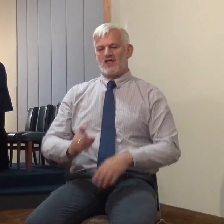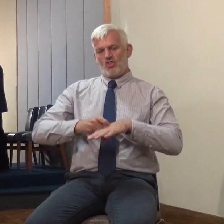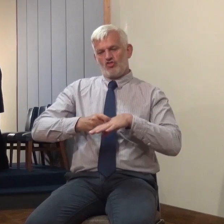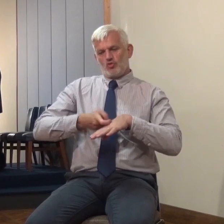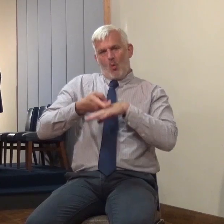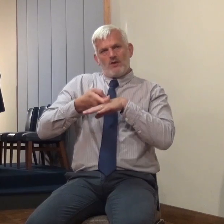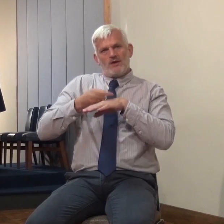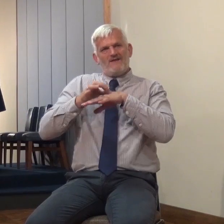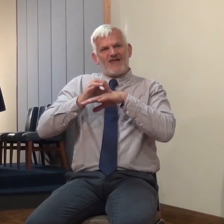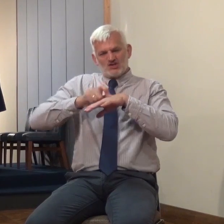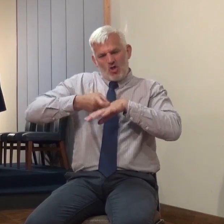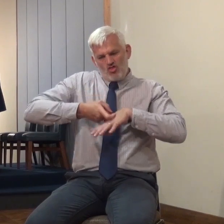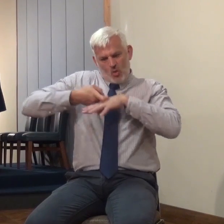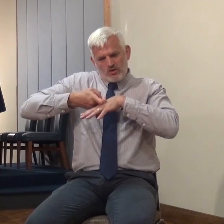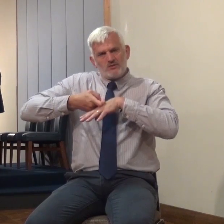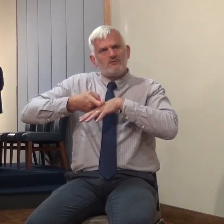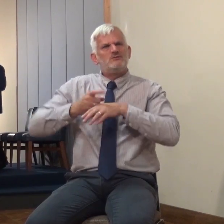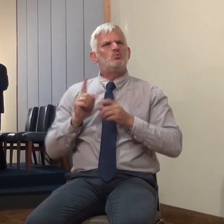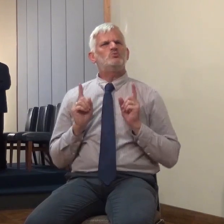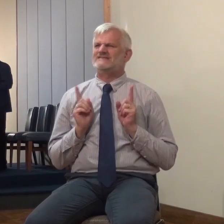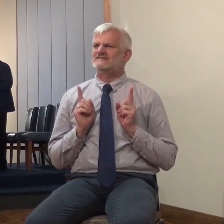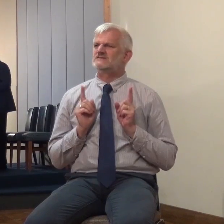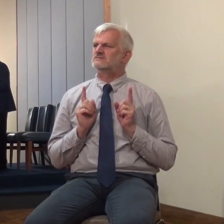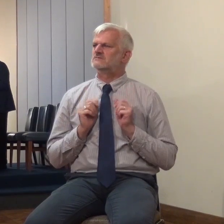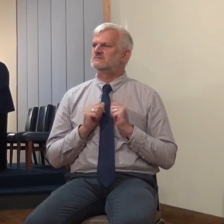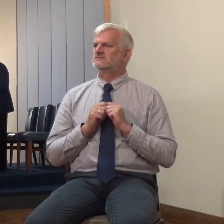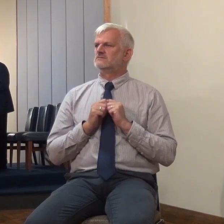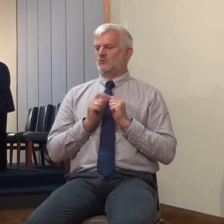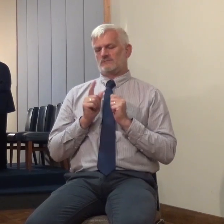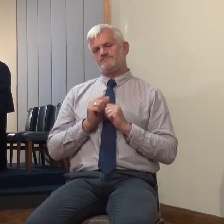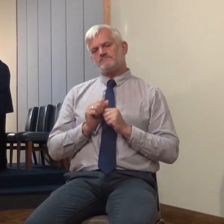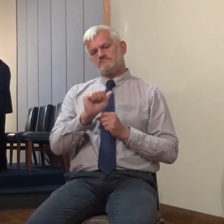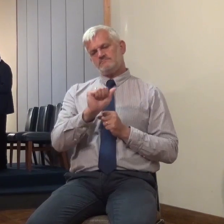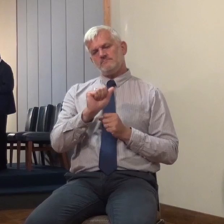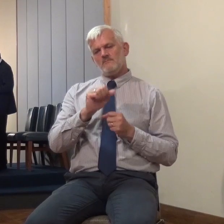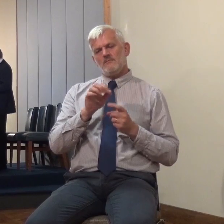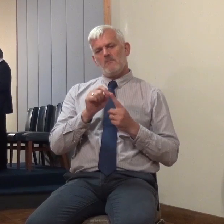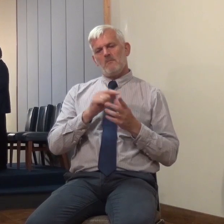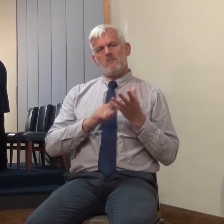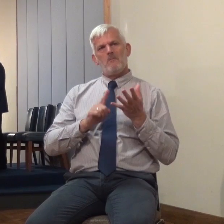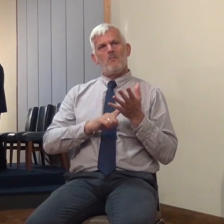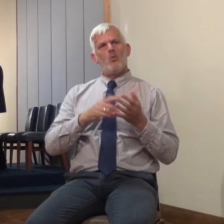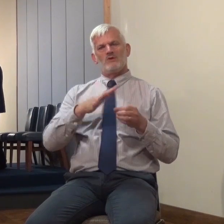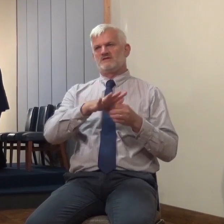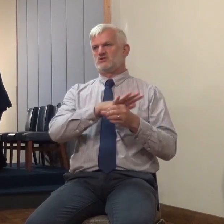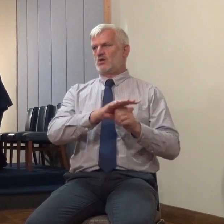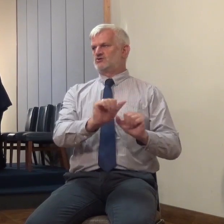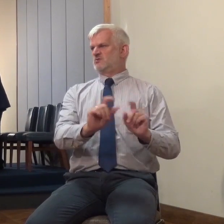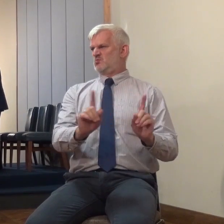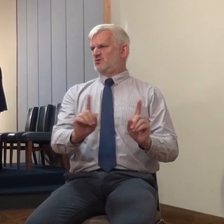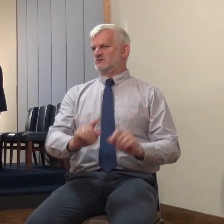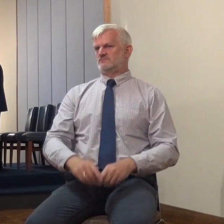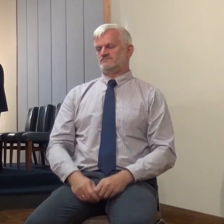the flesh. So what was the situation that Paul had encountered, and